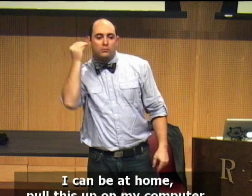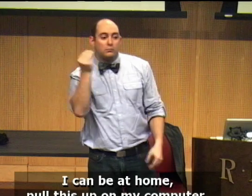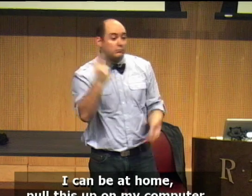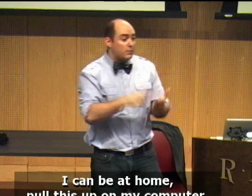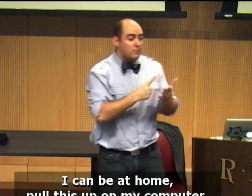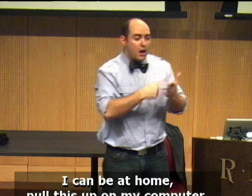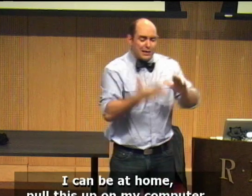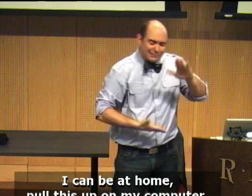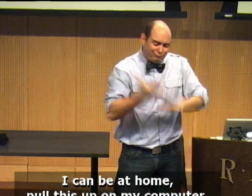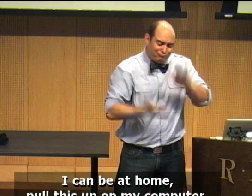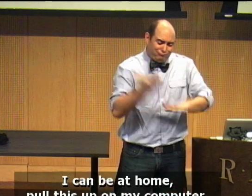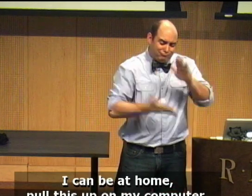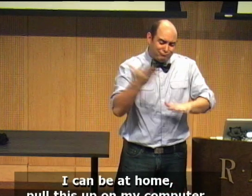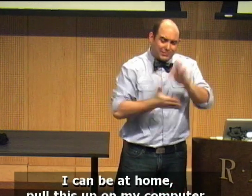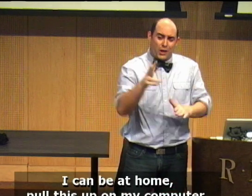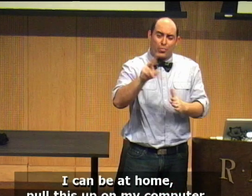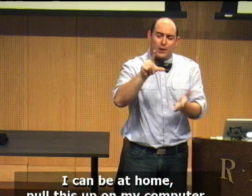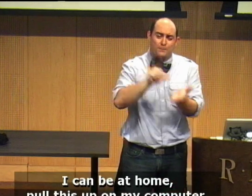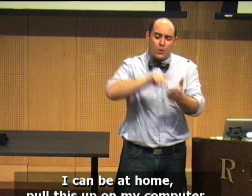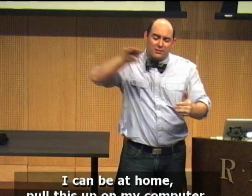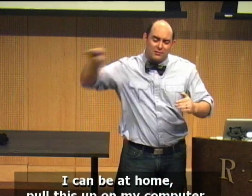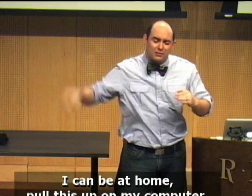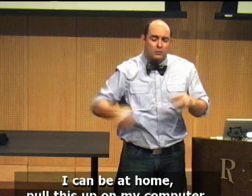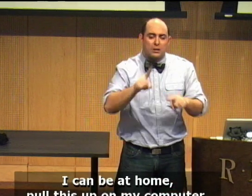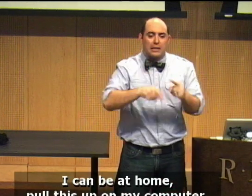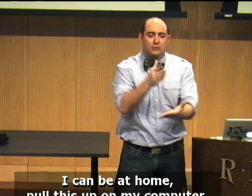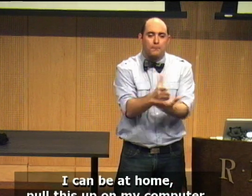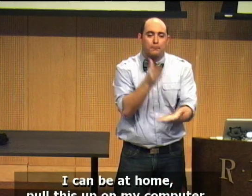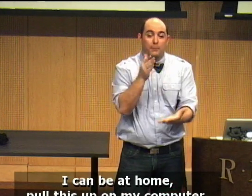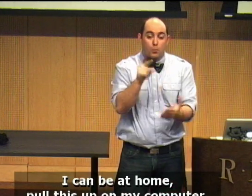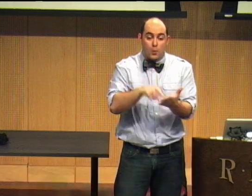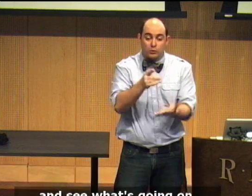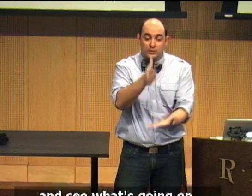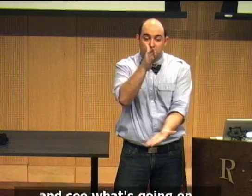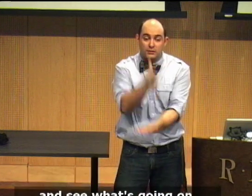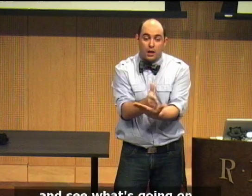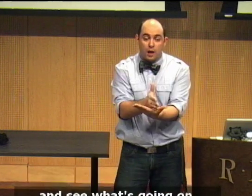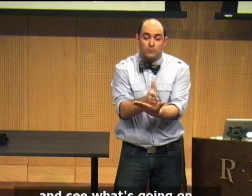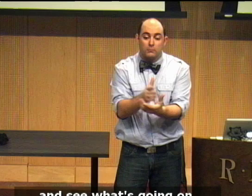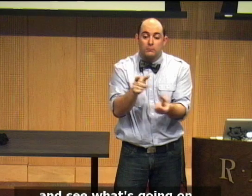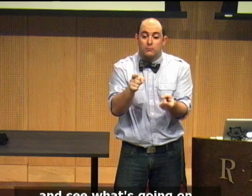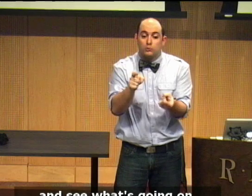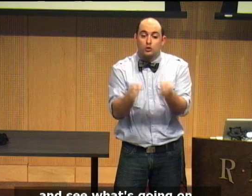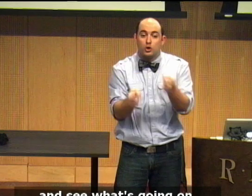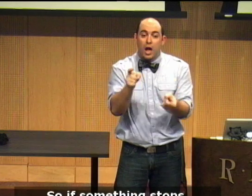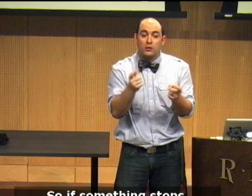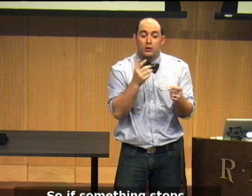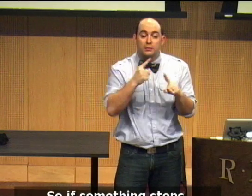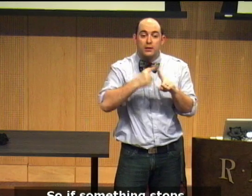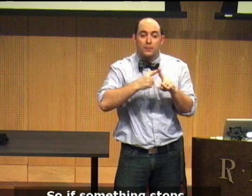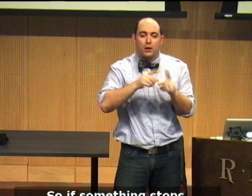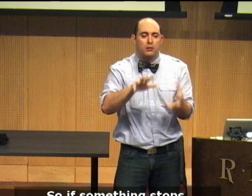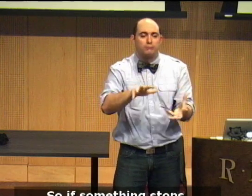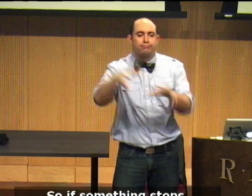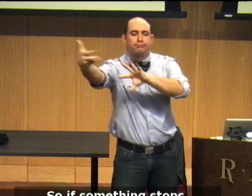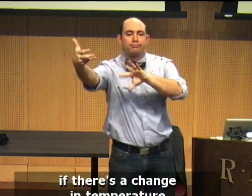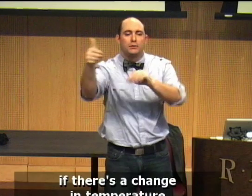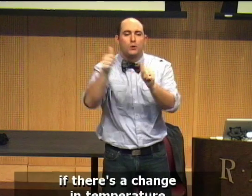I can be at home, pull this up on my computer, and see what's going on. So if something stops, if